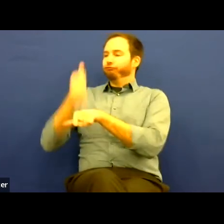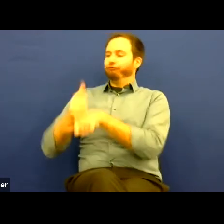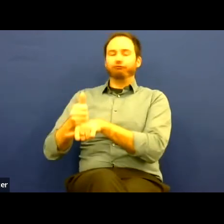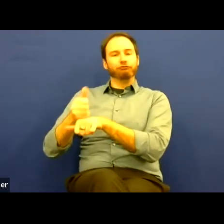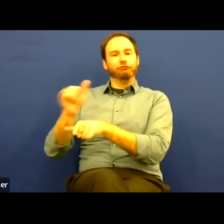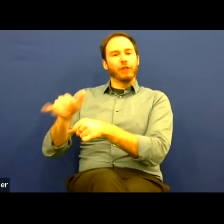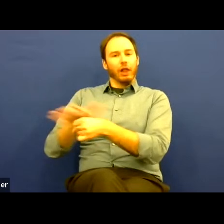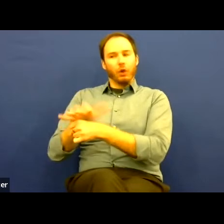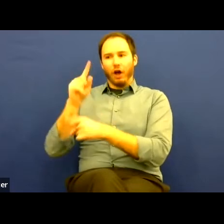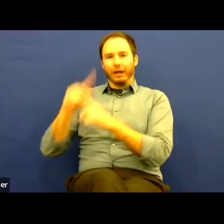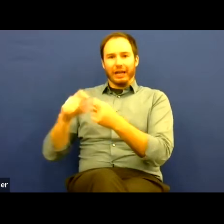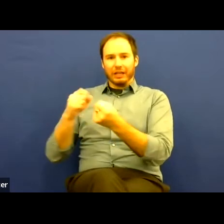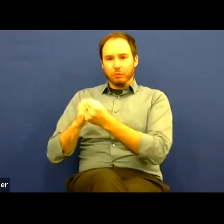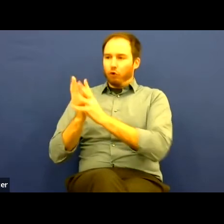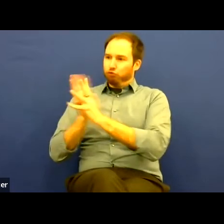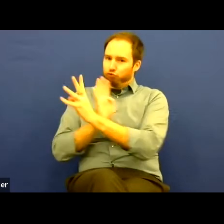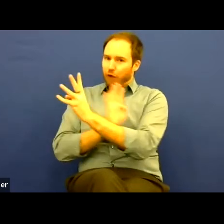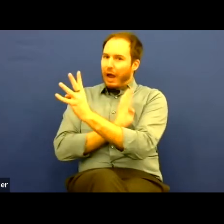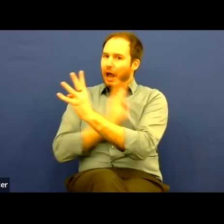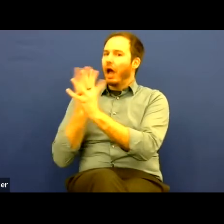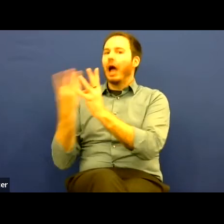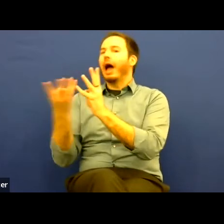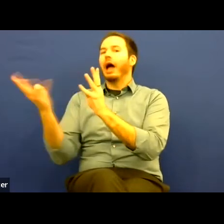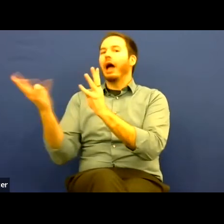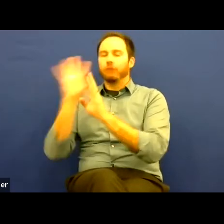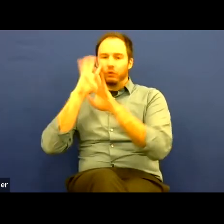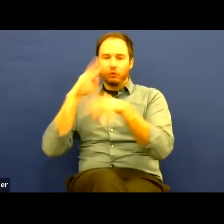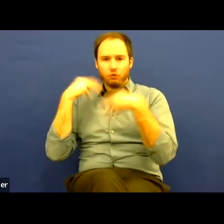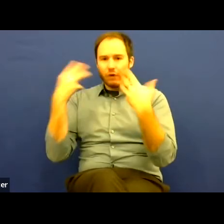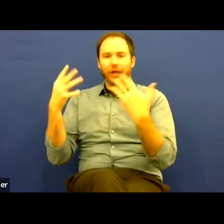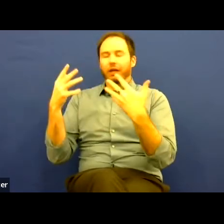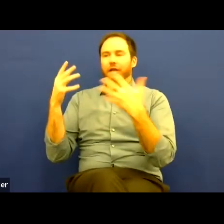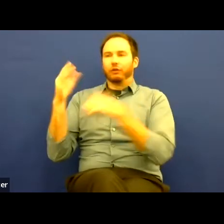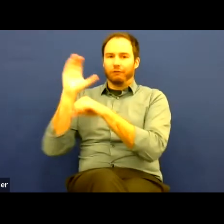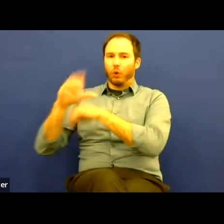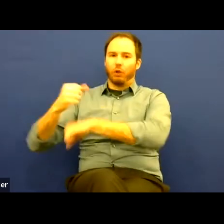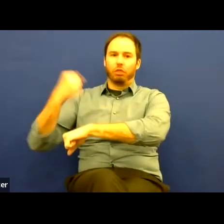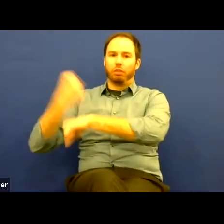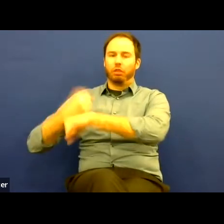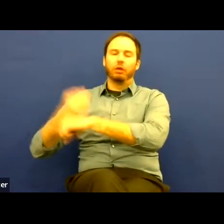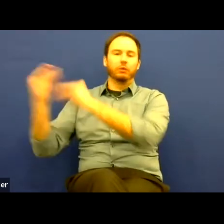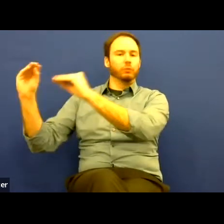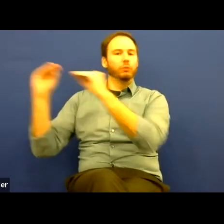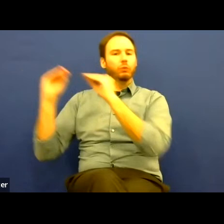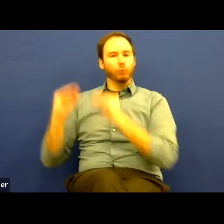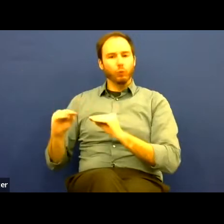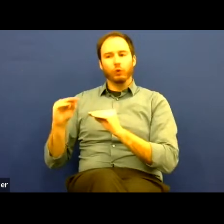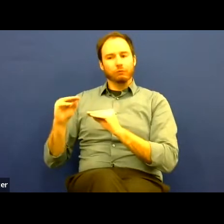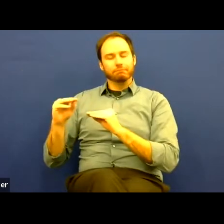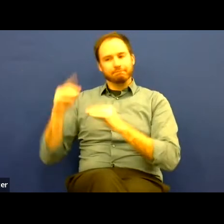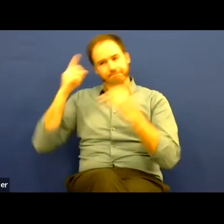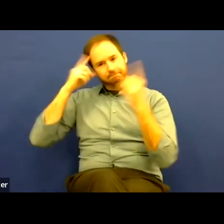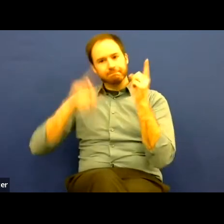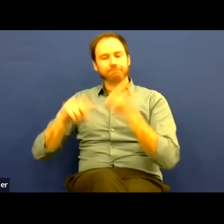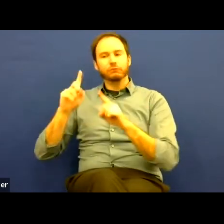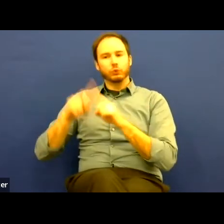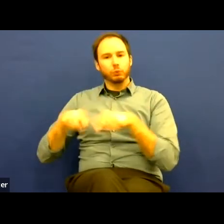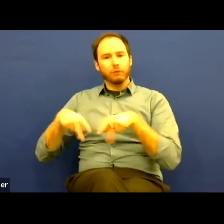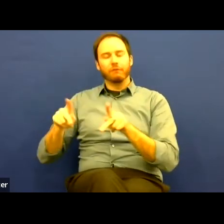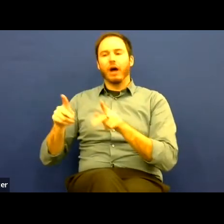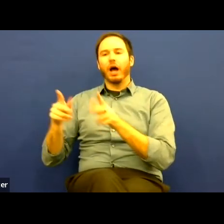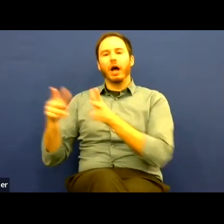location that couldn't support it and it was blocking traffic to those neighborhoods and to the Ridge